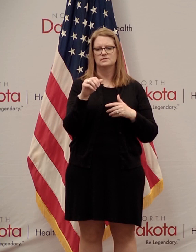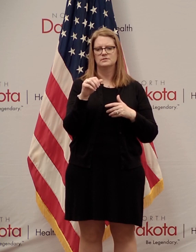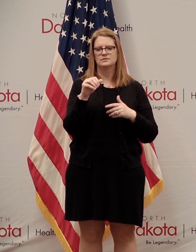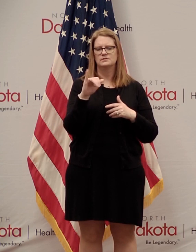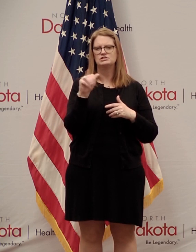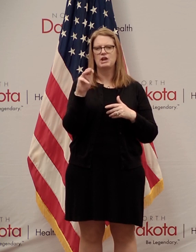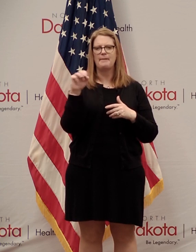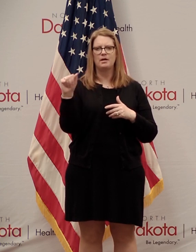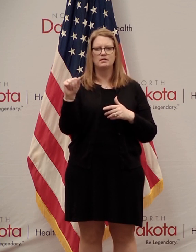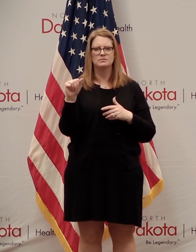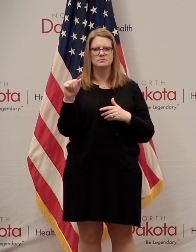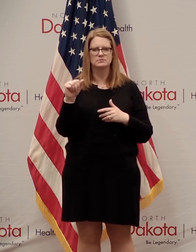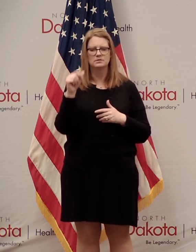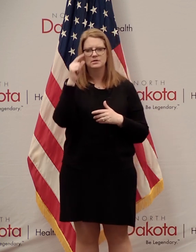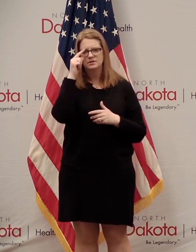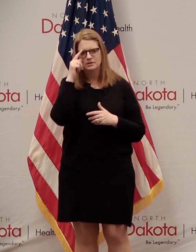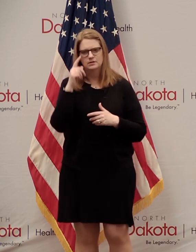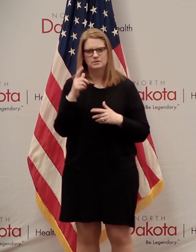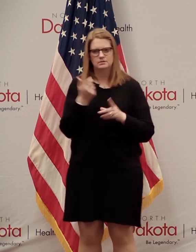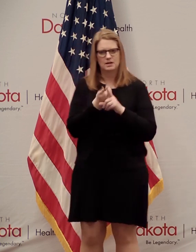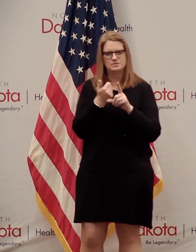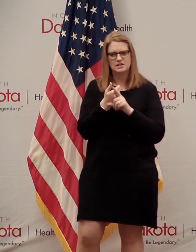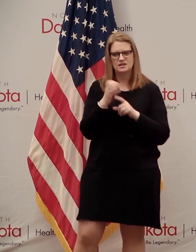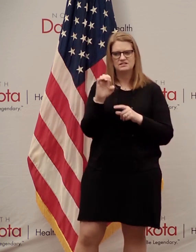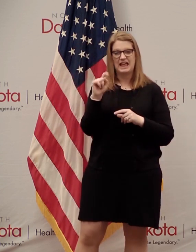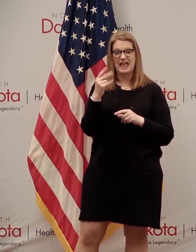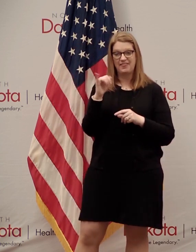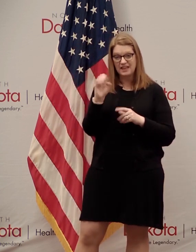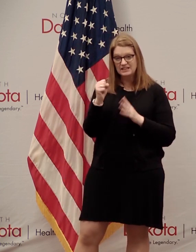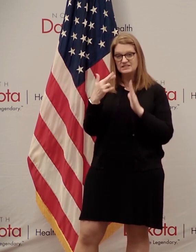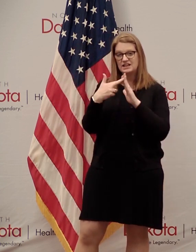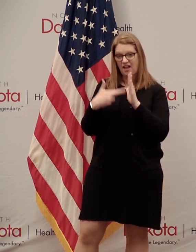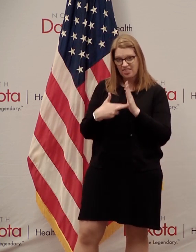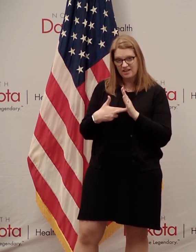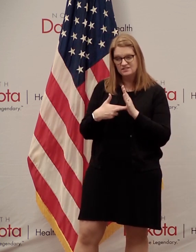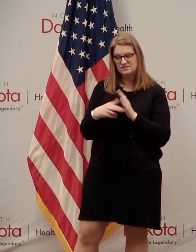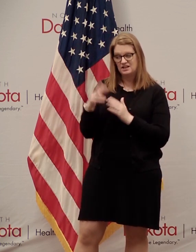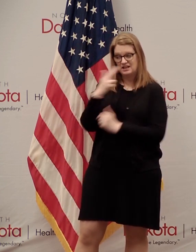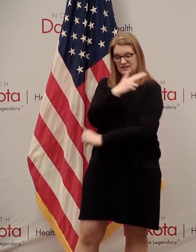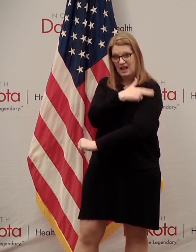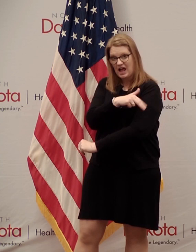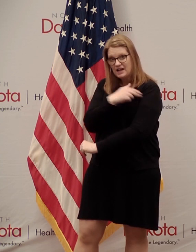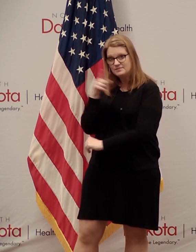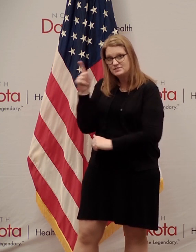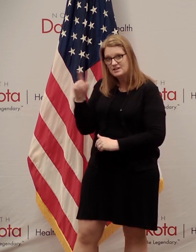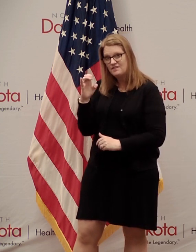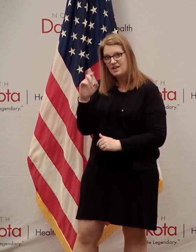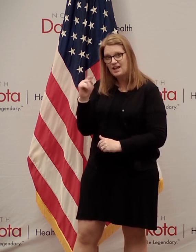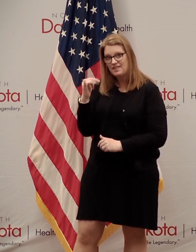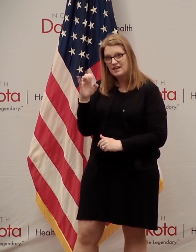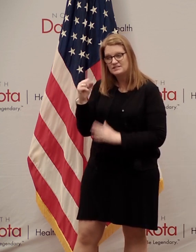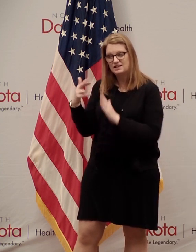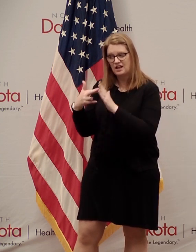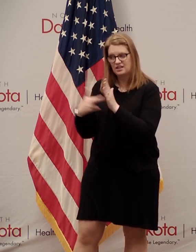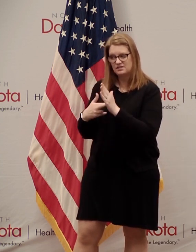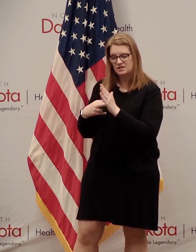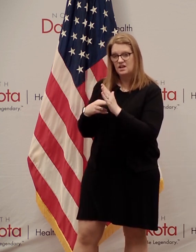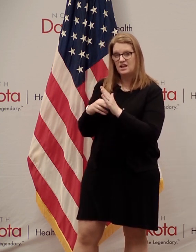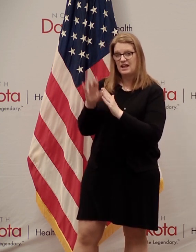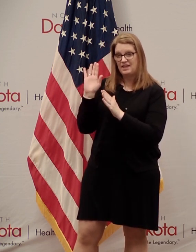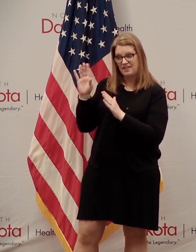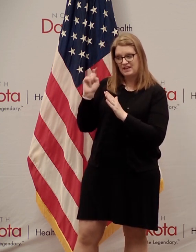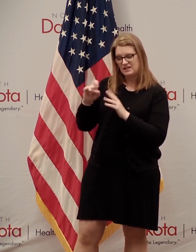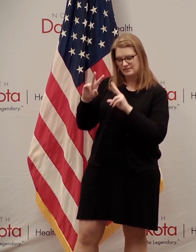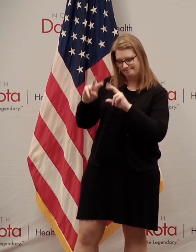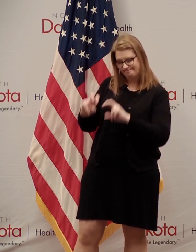acronym stands for, but there are ethics guidelines. Hospitals have ethics guidelines. They need to make those determinations as it relates to that as well. So